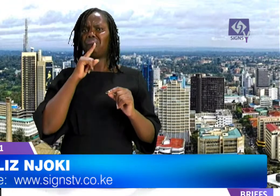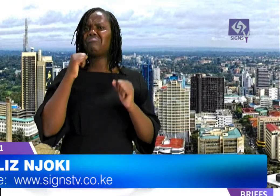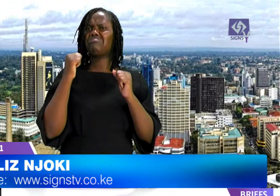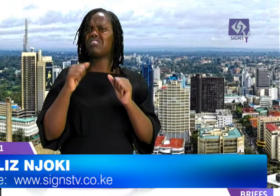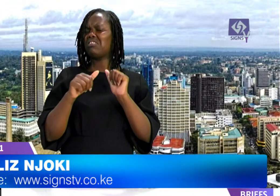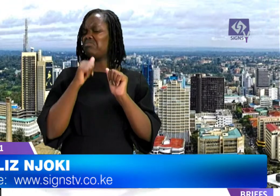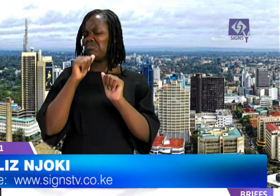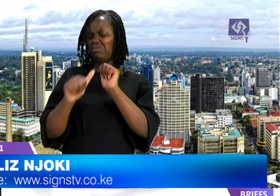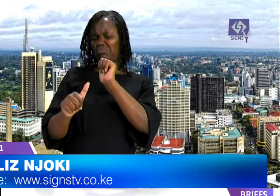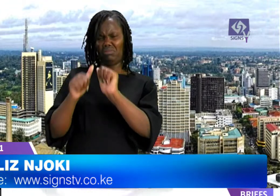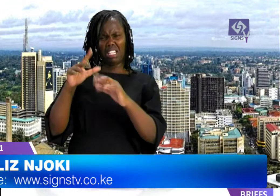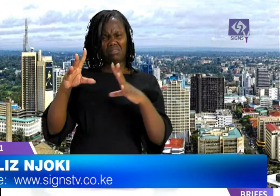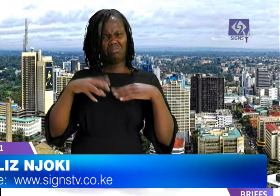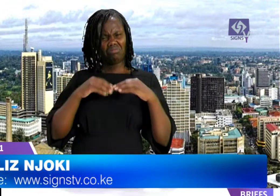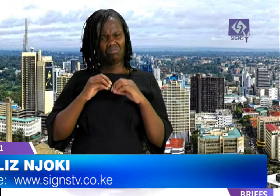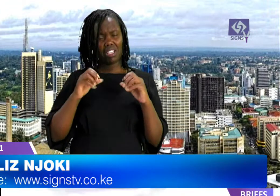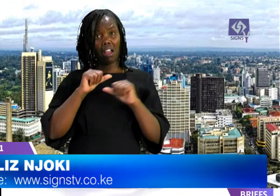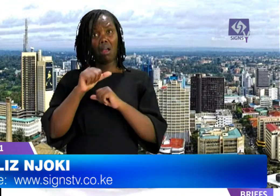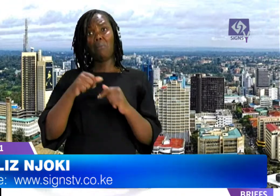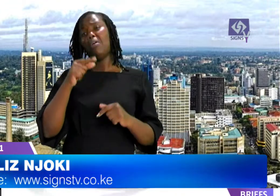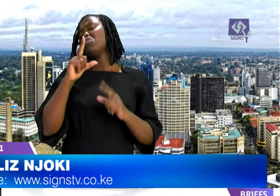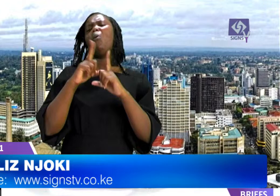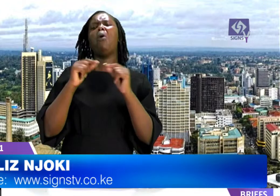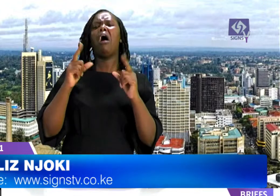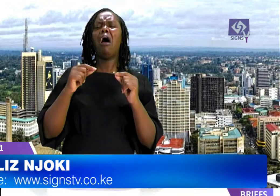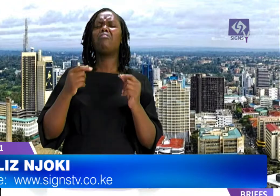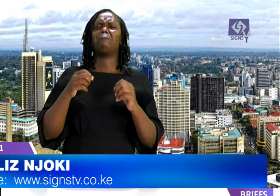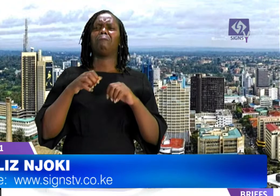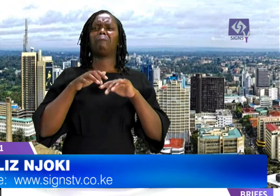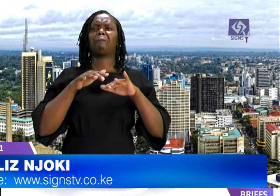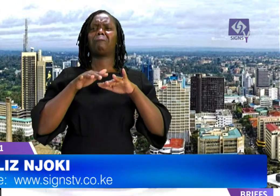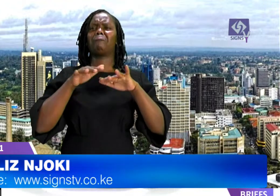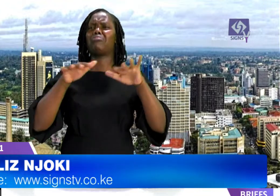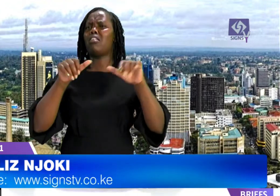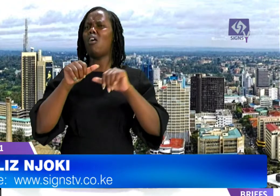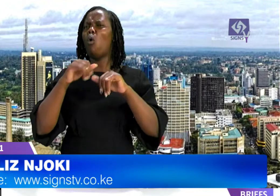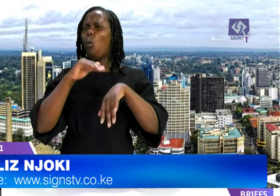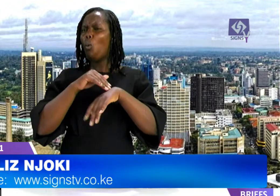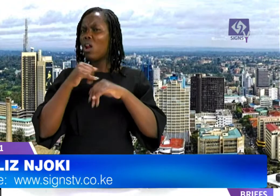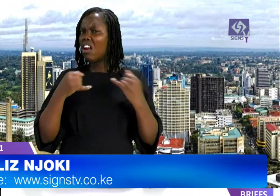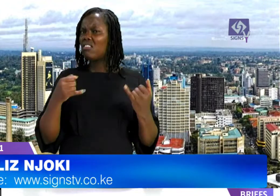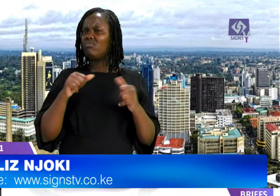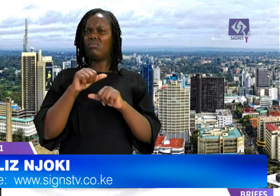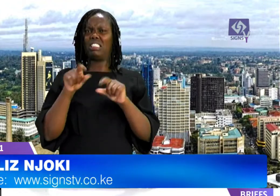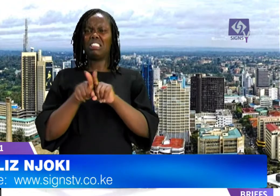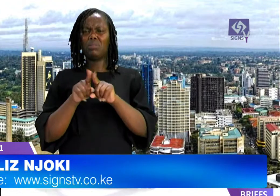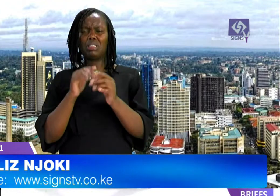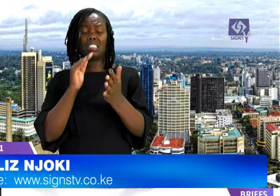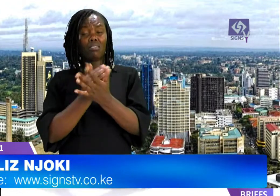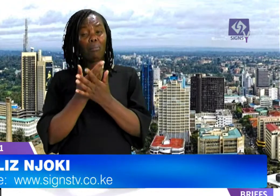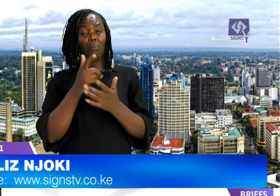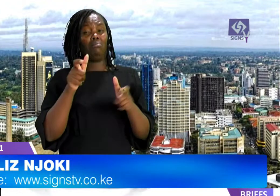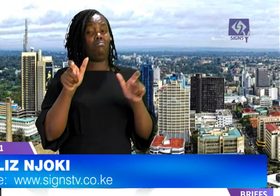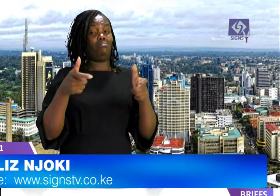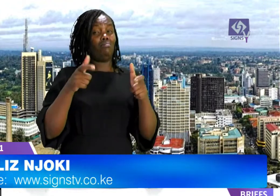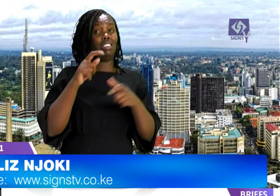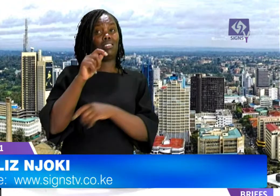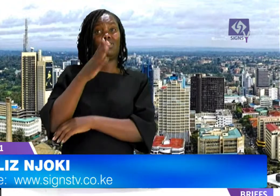Kenneth Lusaka has issued a statement strongly refuting the claims circulating